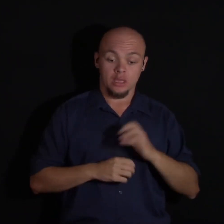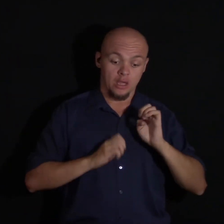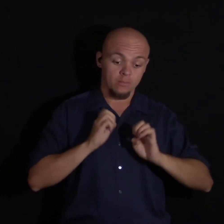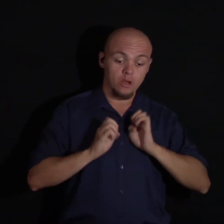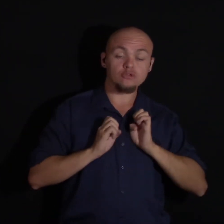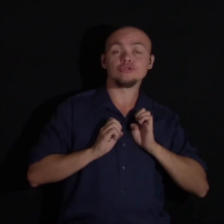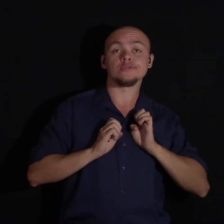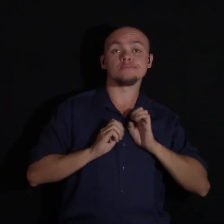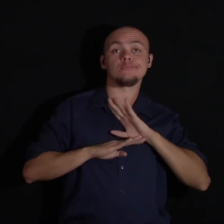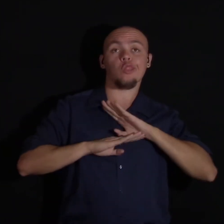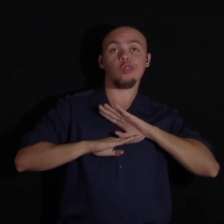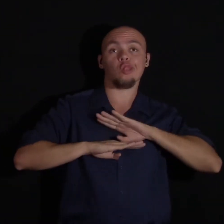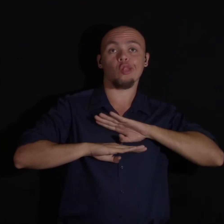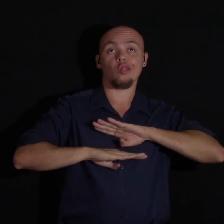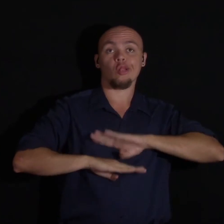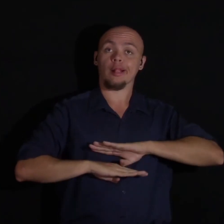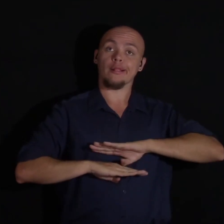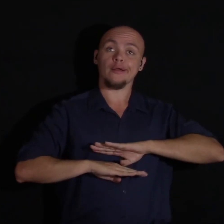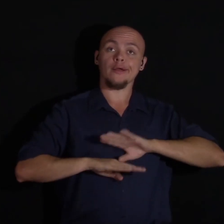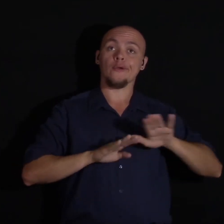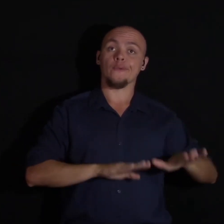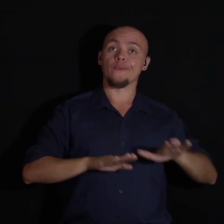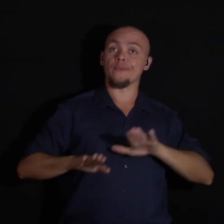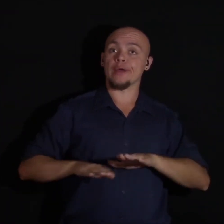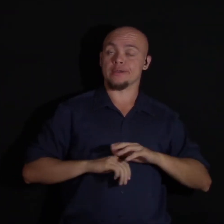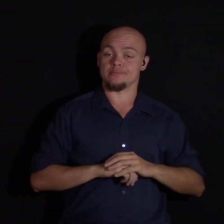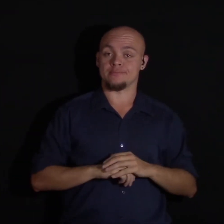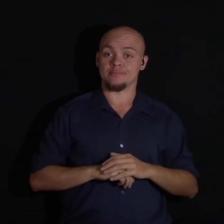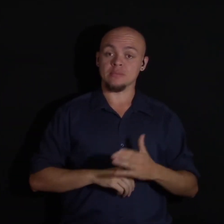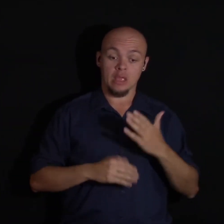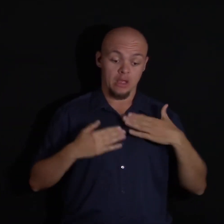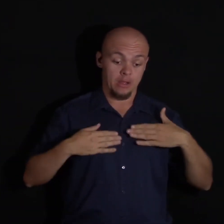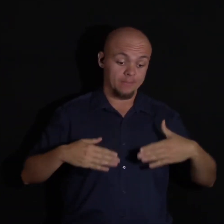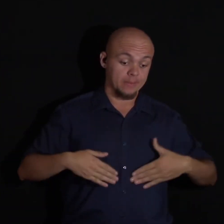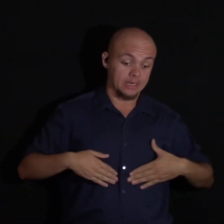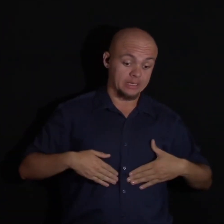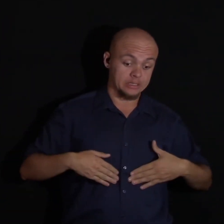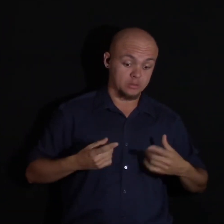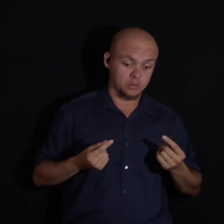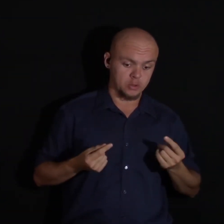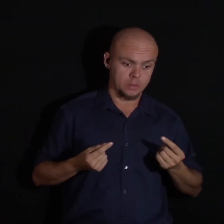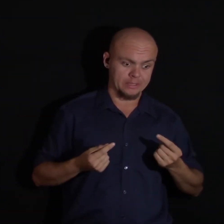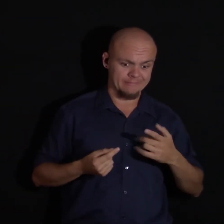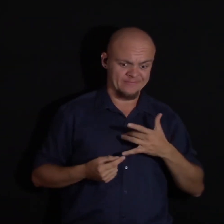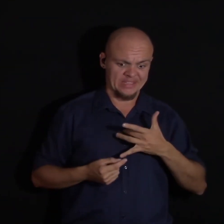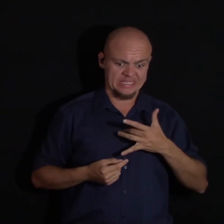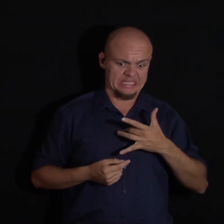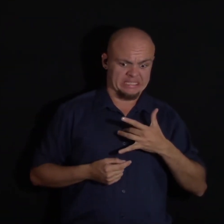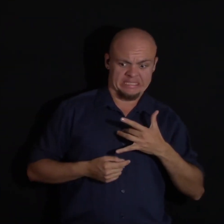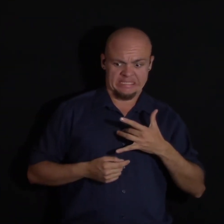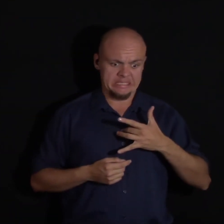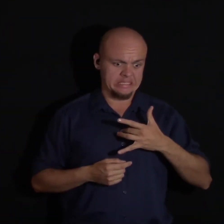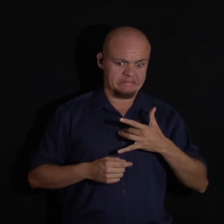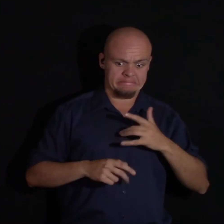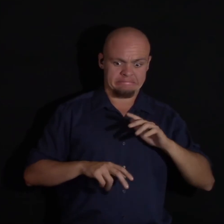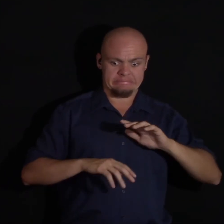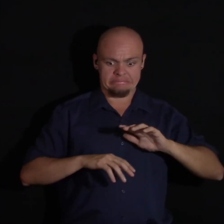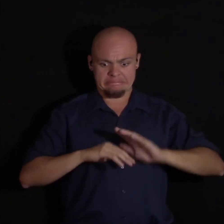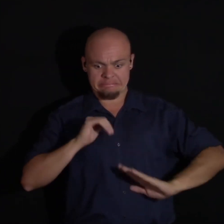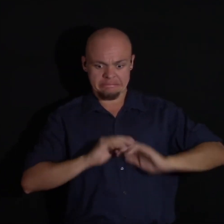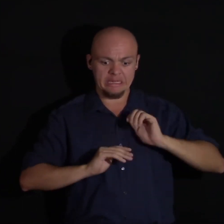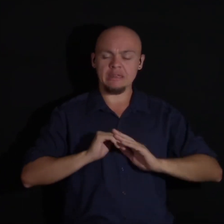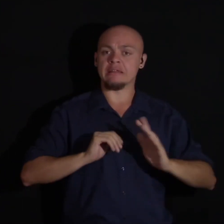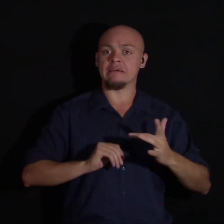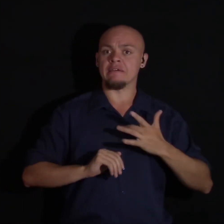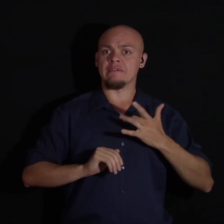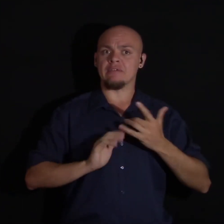it cool, felt ashamed for what our bodies were or were not doing, felt violated even though we